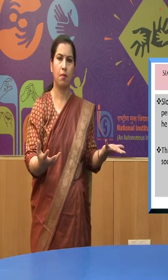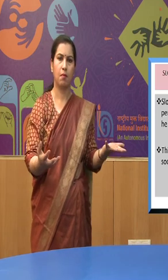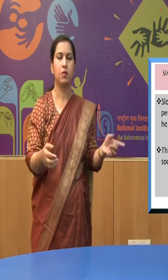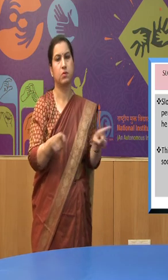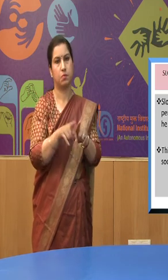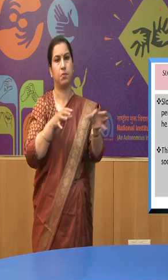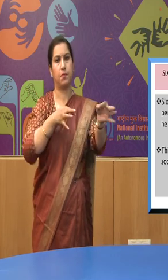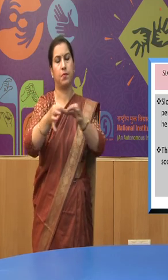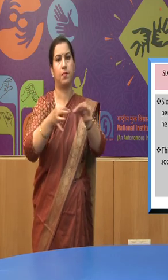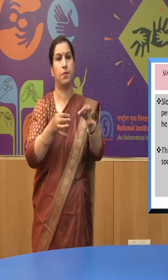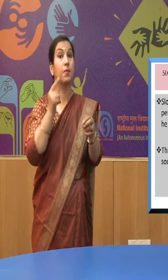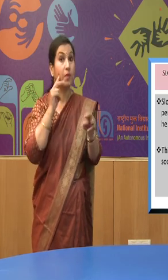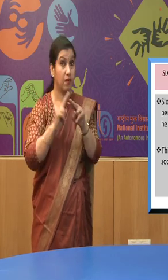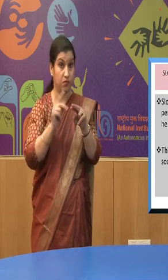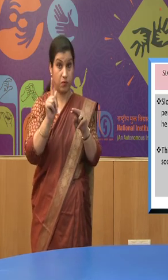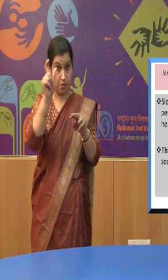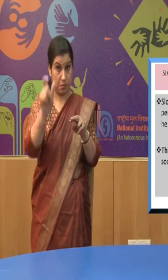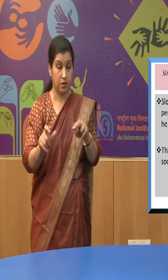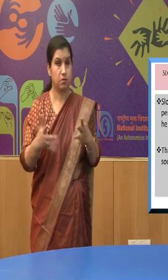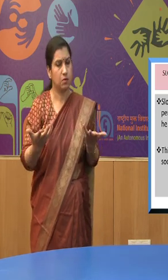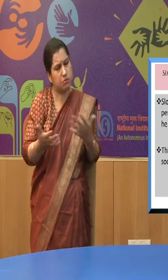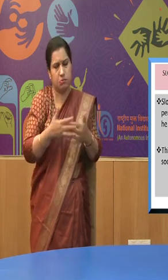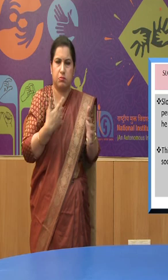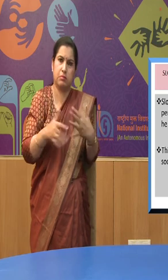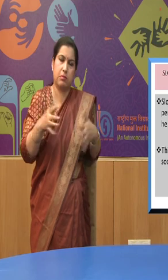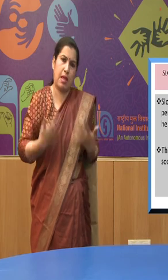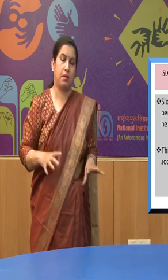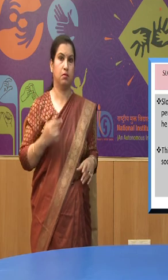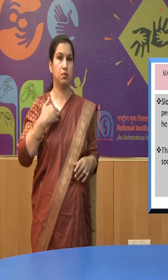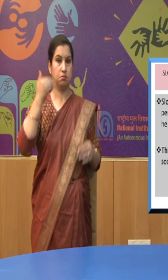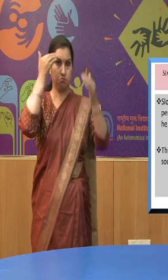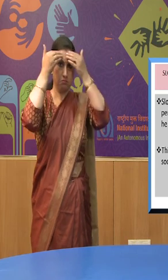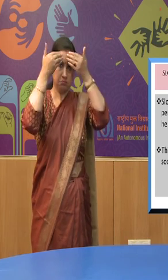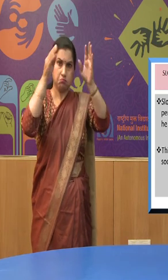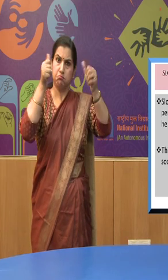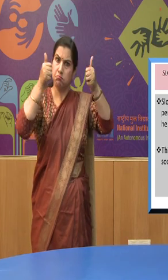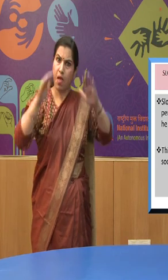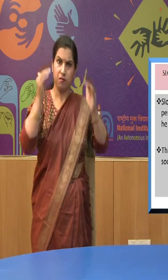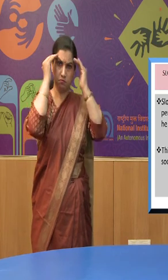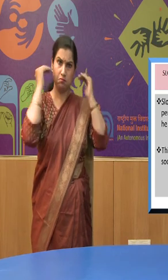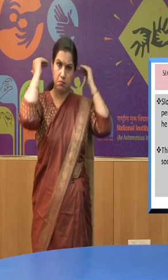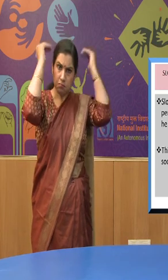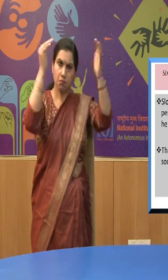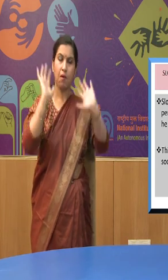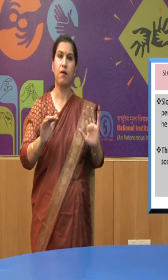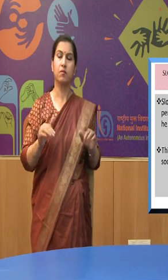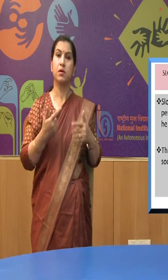For example, a person, no matter how capable he was, if born in low